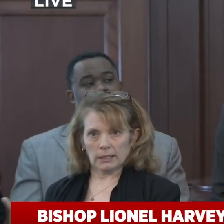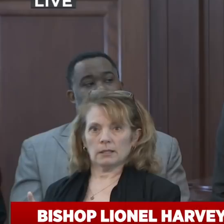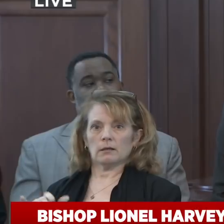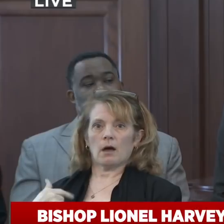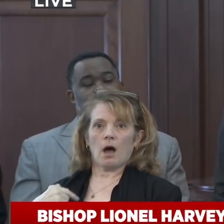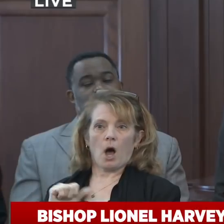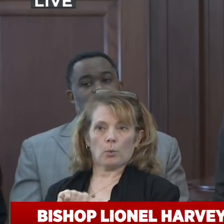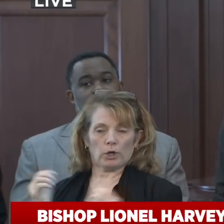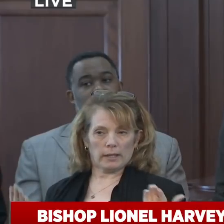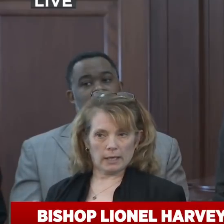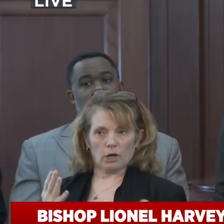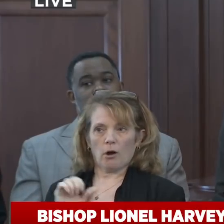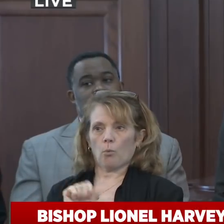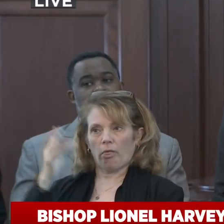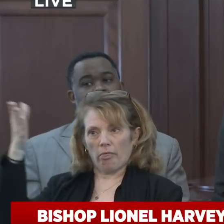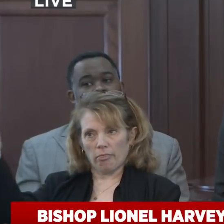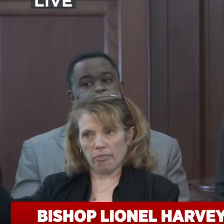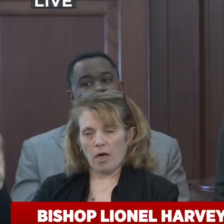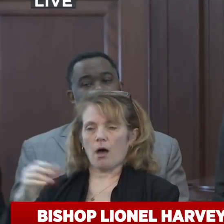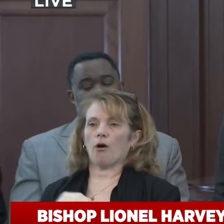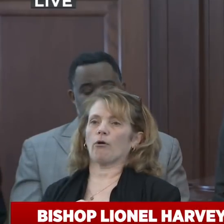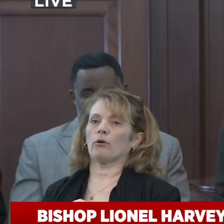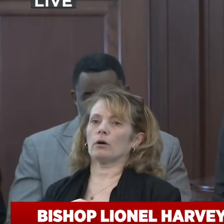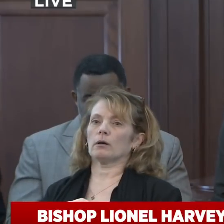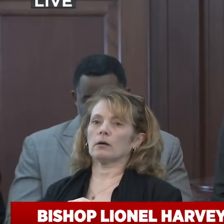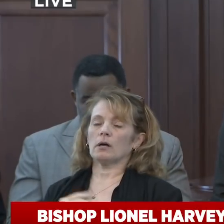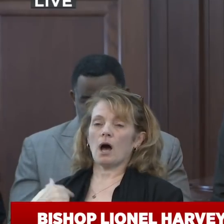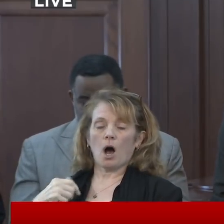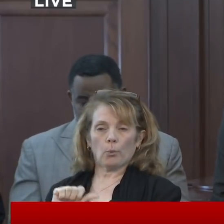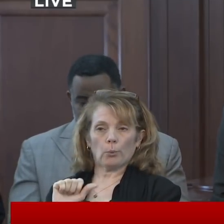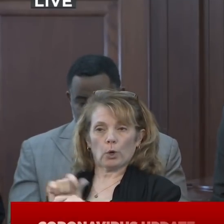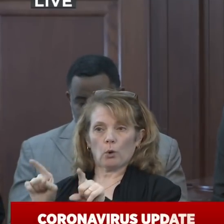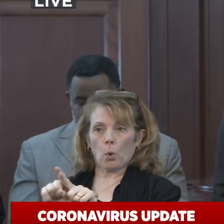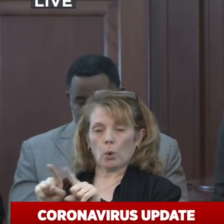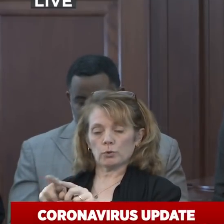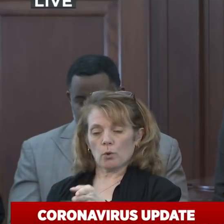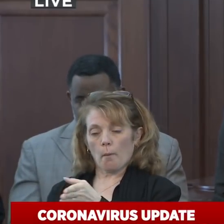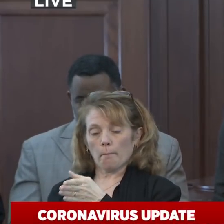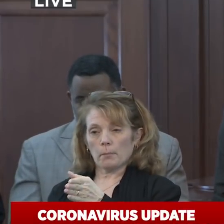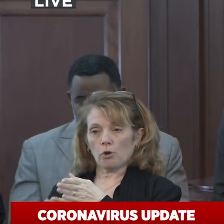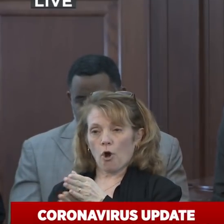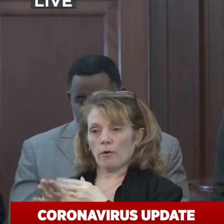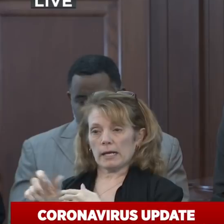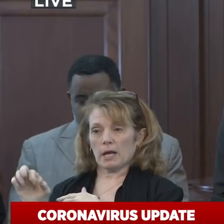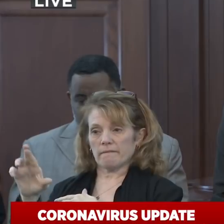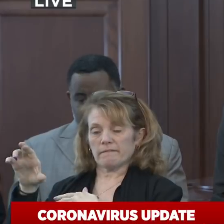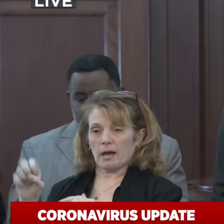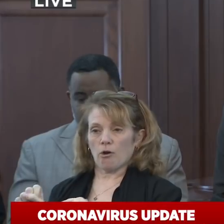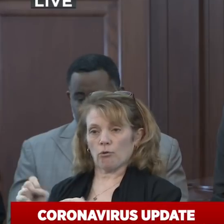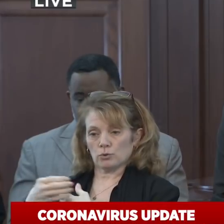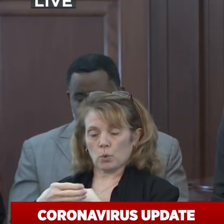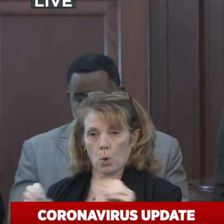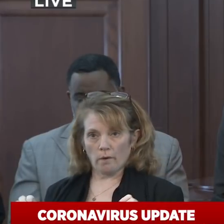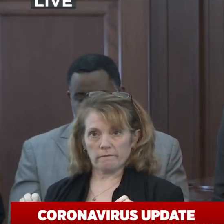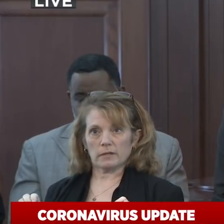here with the County Executive in the Office of Minority Affairs as the Deputy Director of Diversity and Community